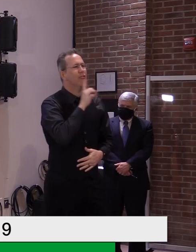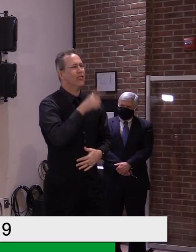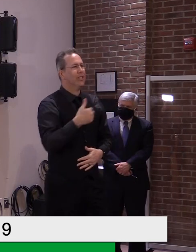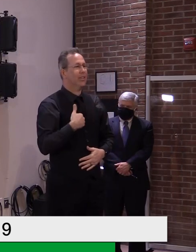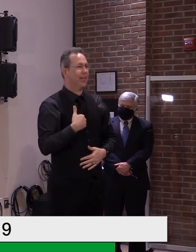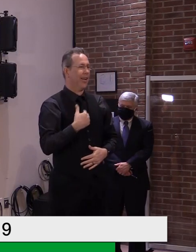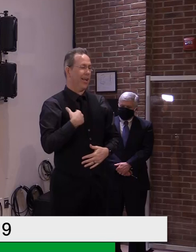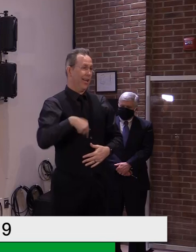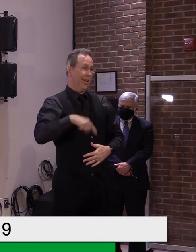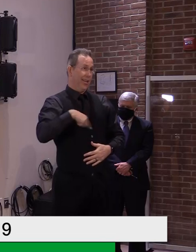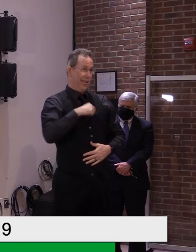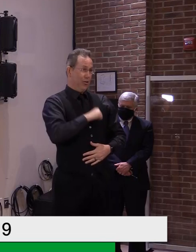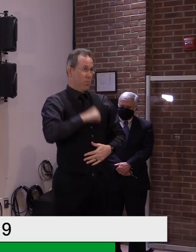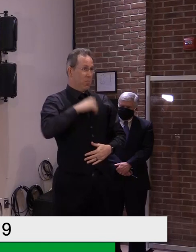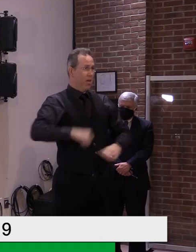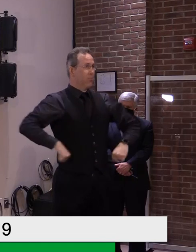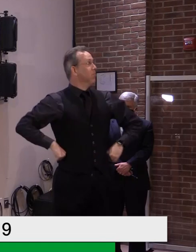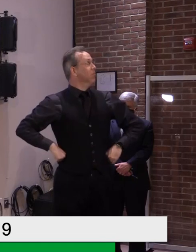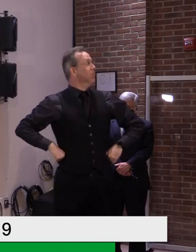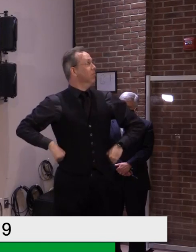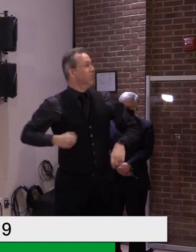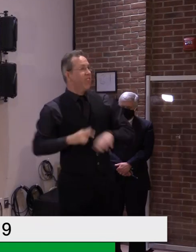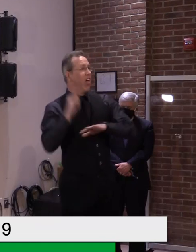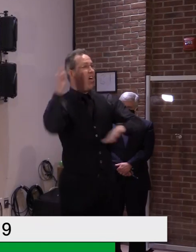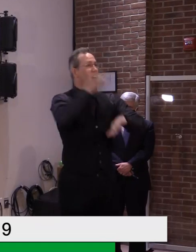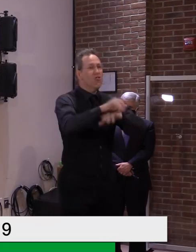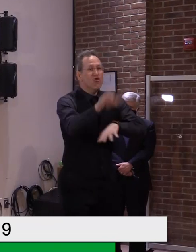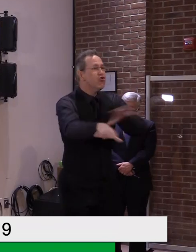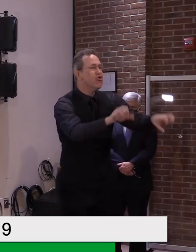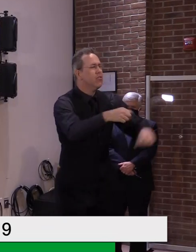feel like you're invincible, but you're not.